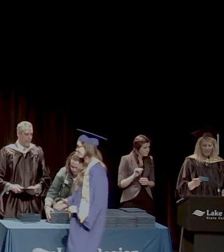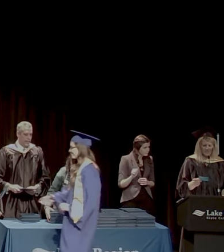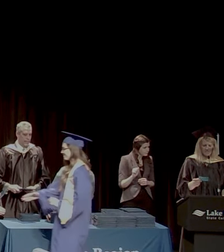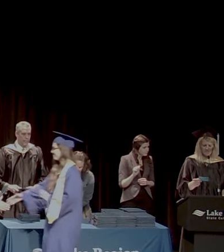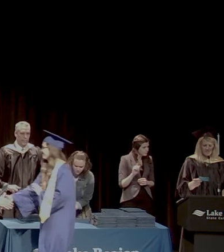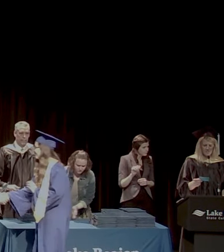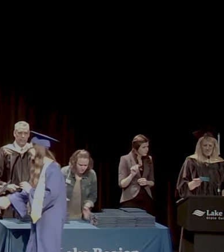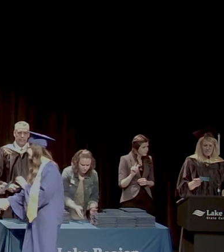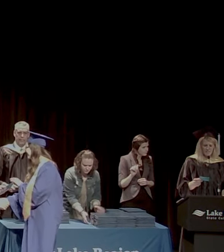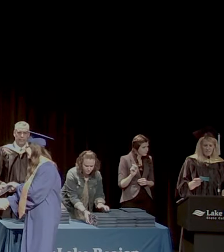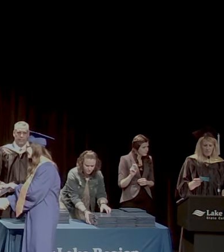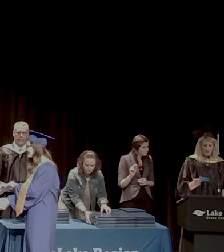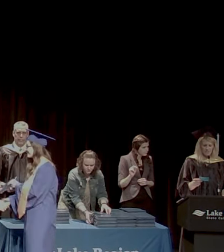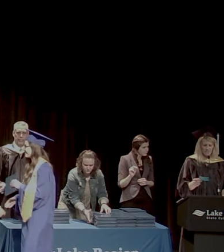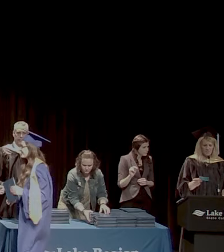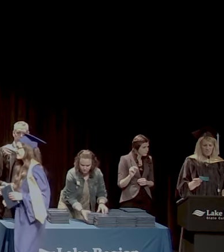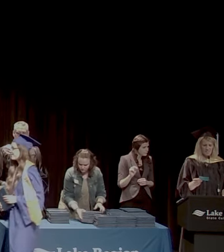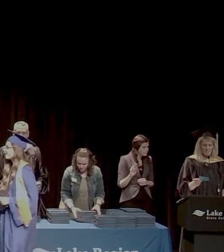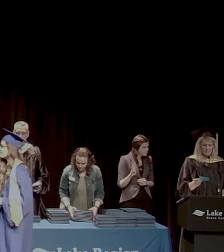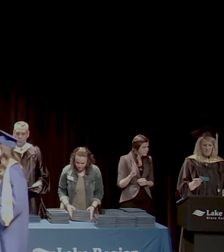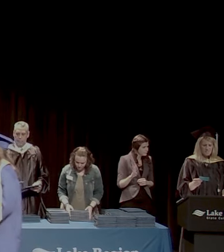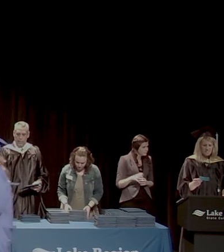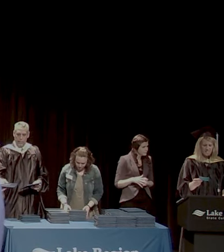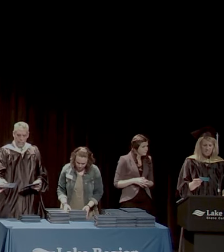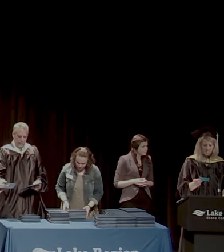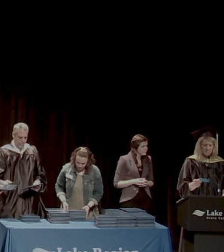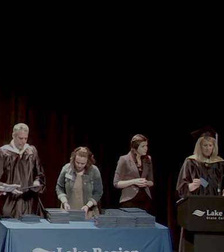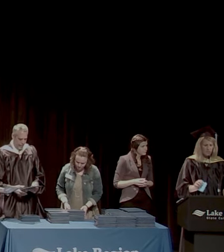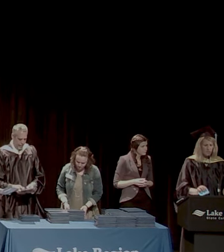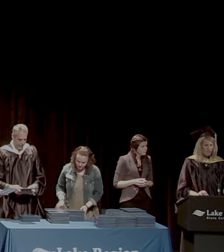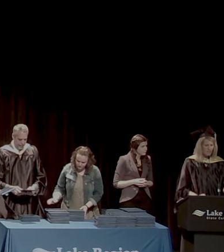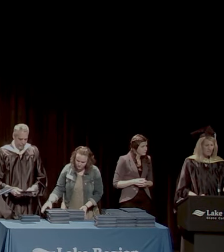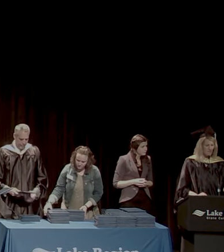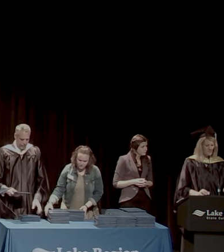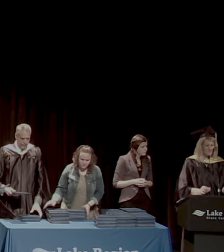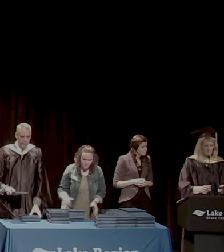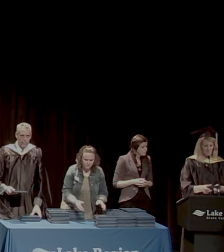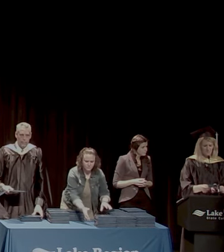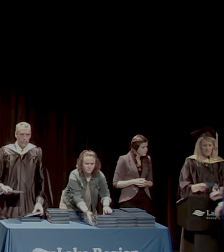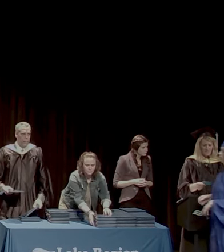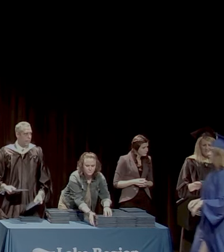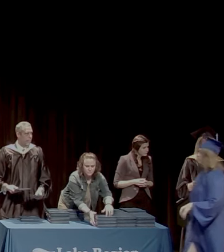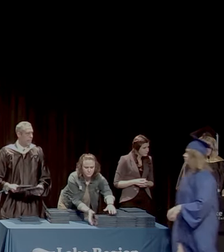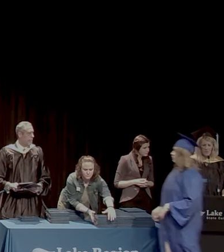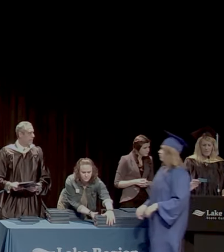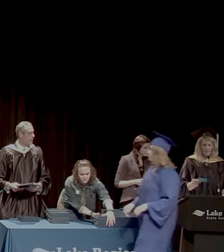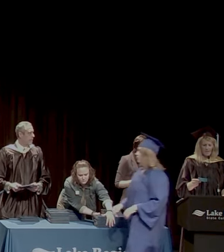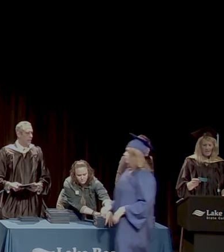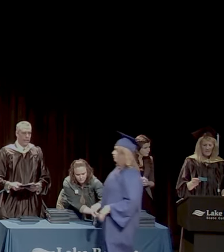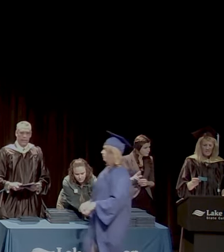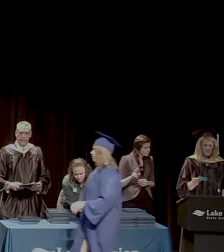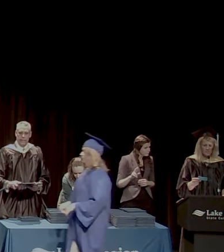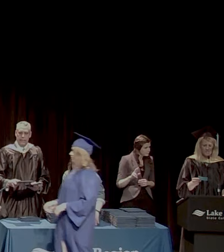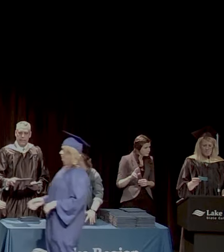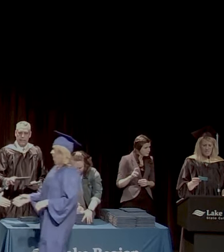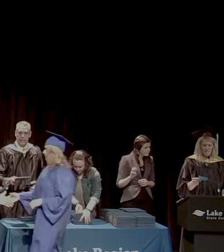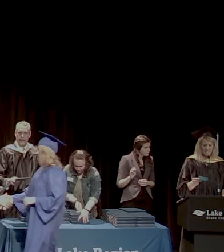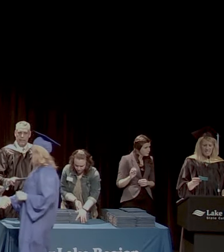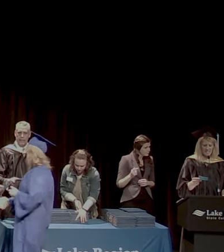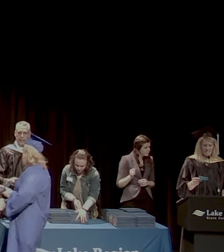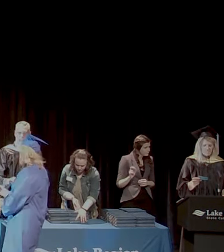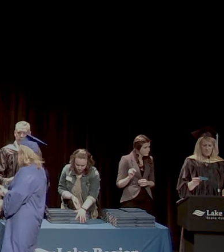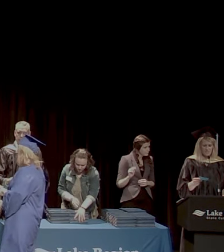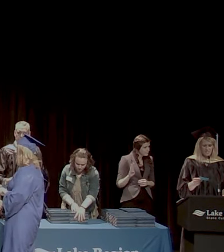Jaslyn Brozart, Certificate, Practical Nursing, Associate in Science, Liberal Arts. Regan Brown, Associate in